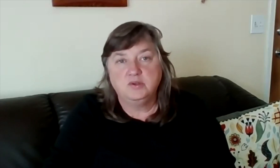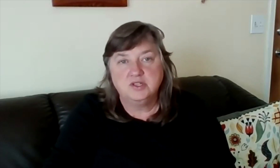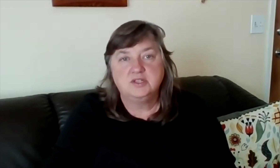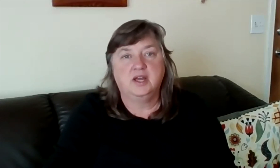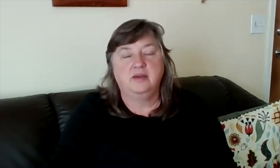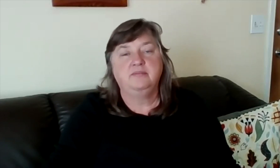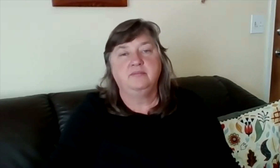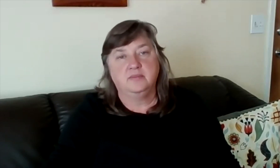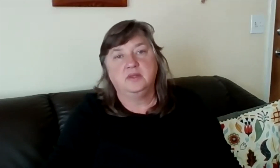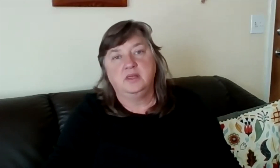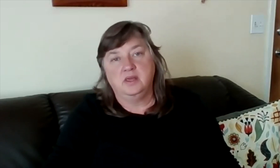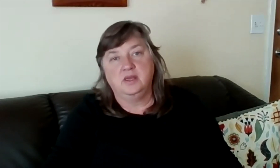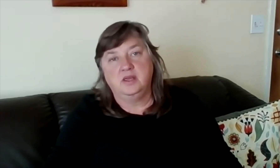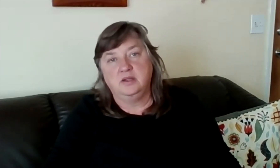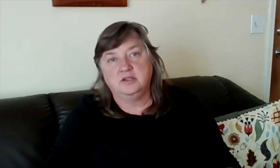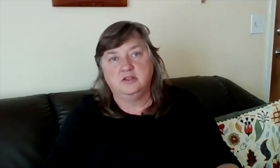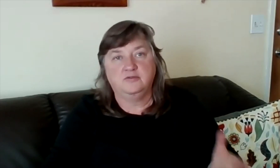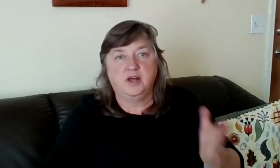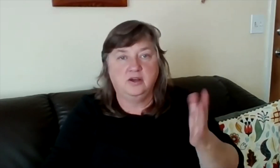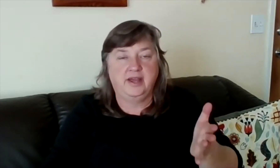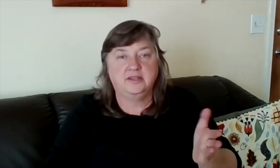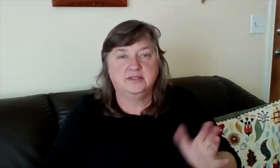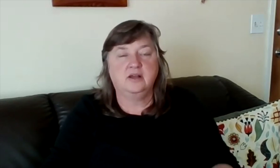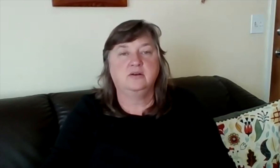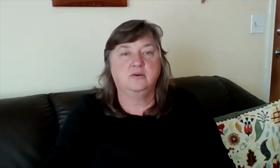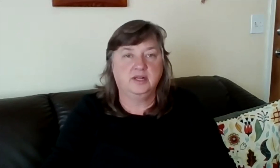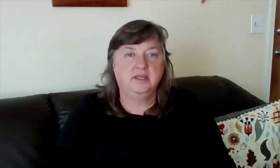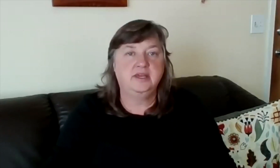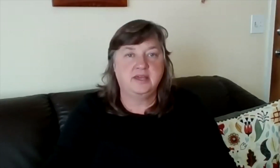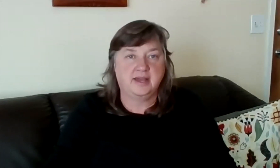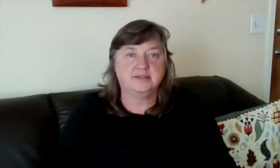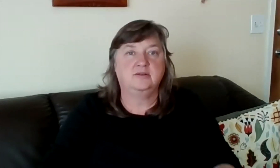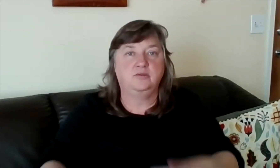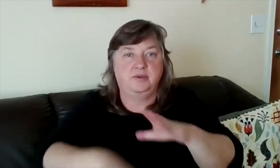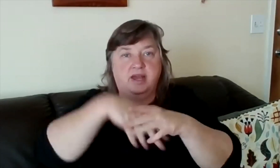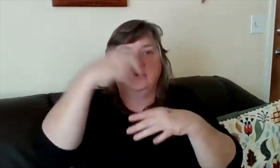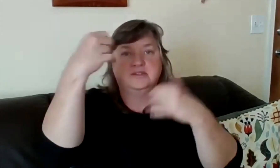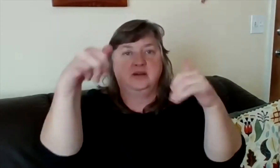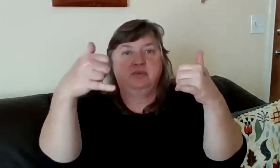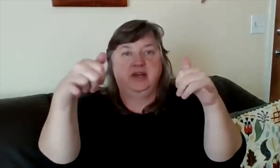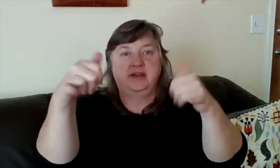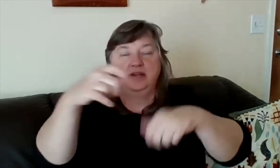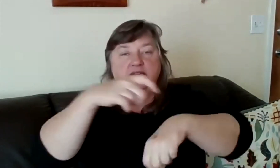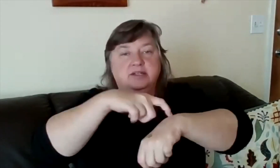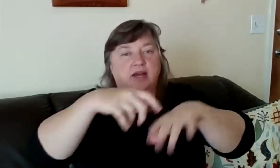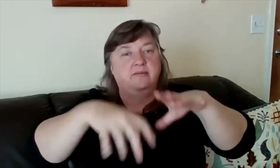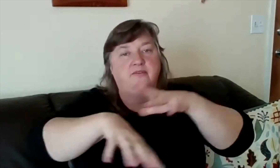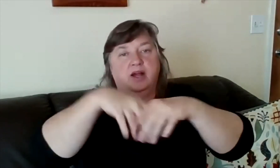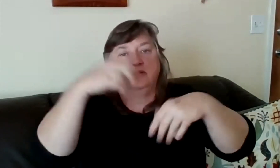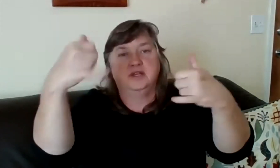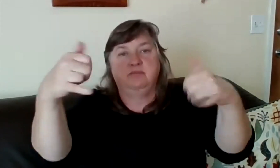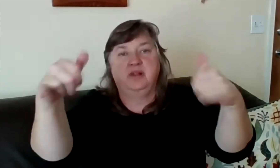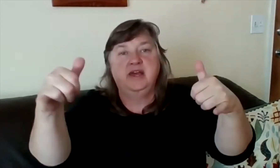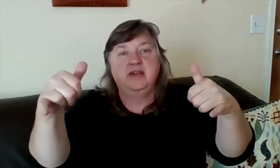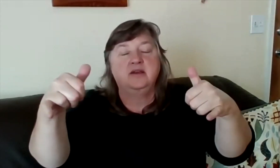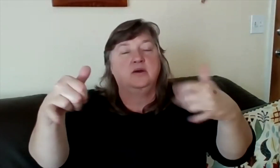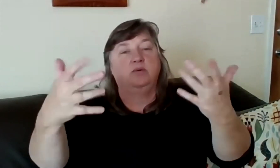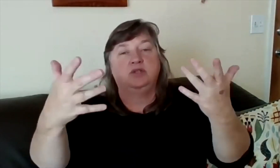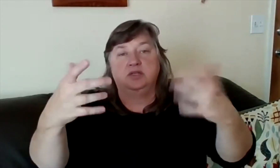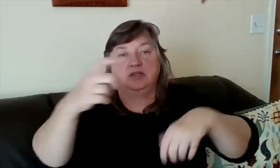of the time, to follow ASL correctly, yes, it would be outside play. Time for outside play, which is